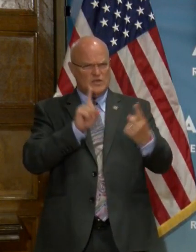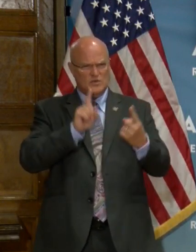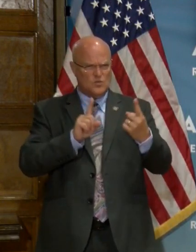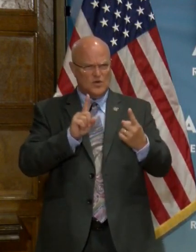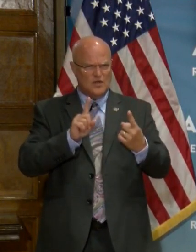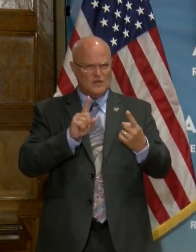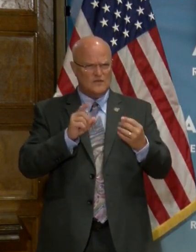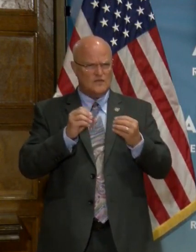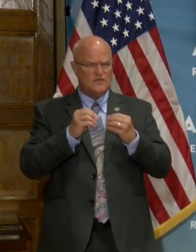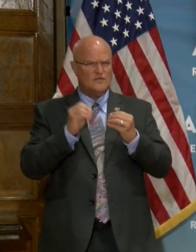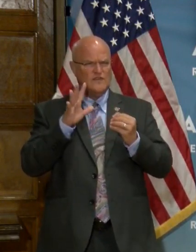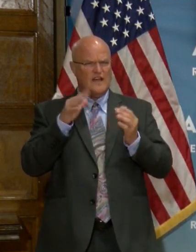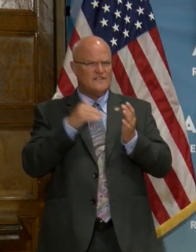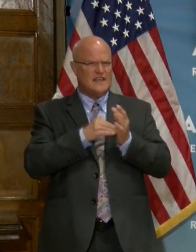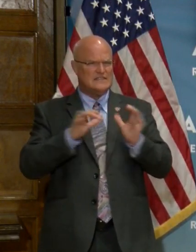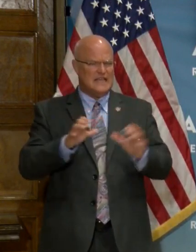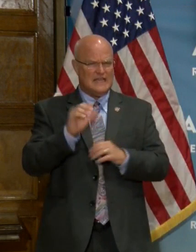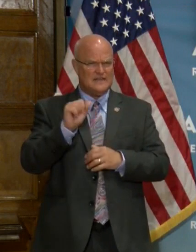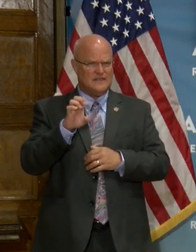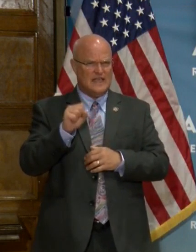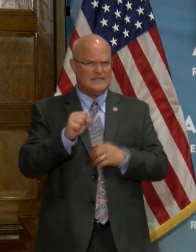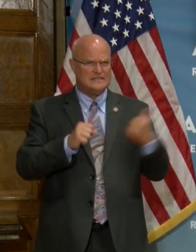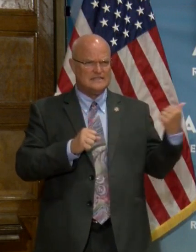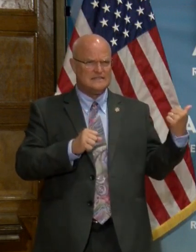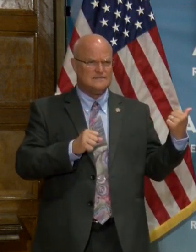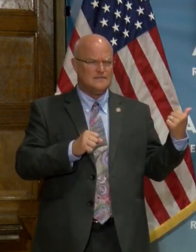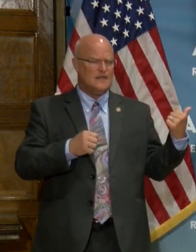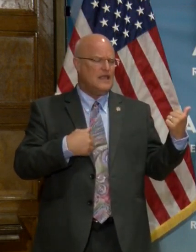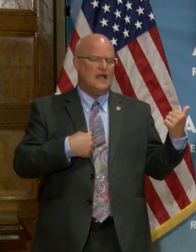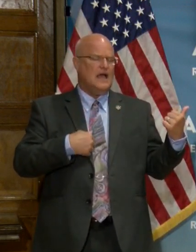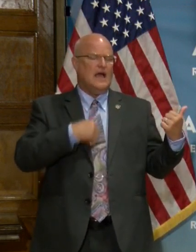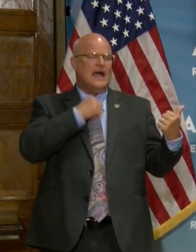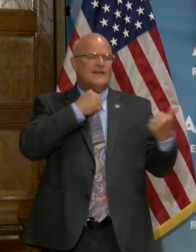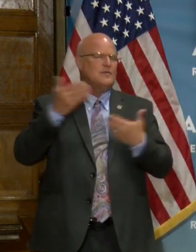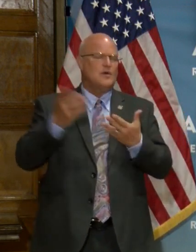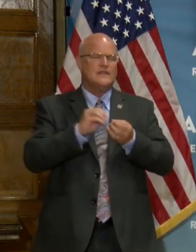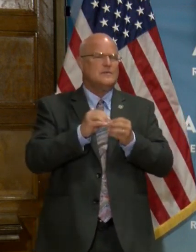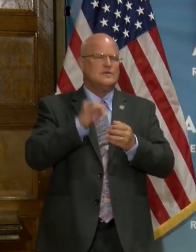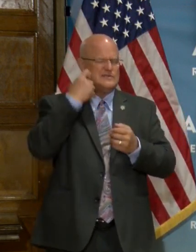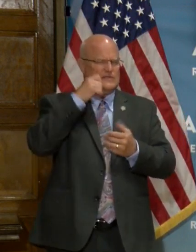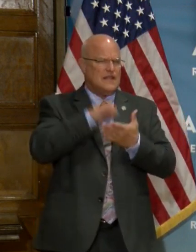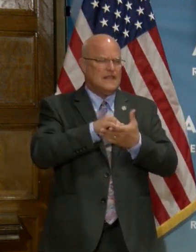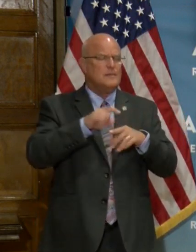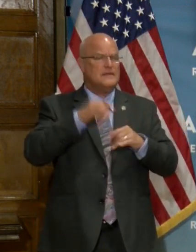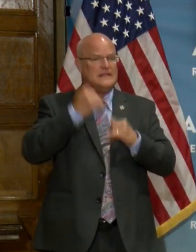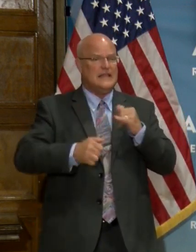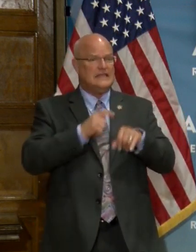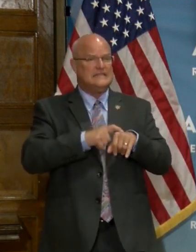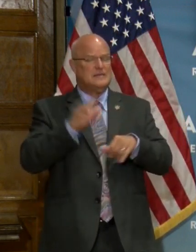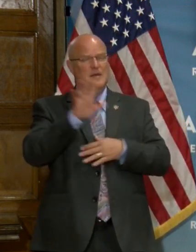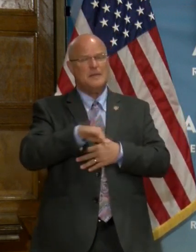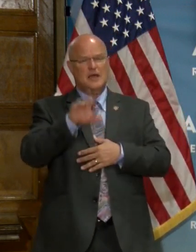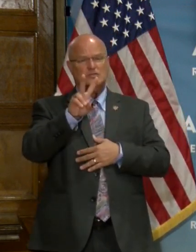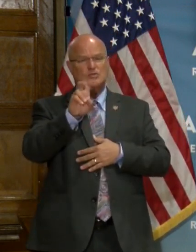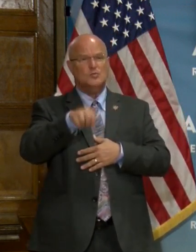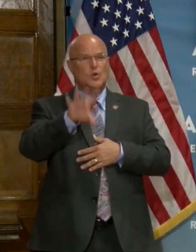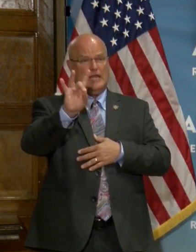the 5,000 active cases? I haven't run our numbers recently on that, but the last time we had about